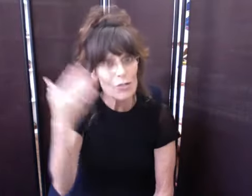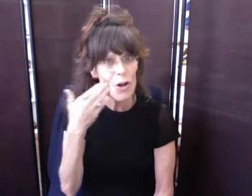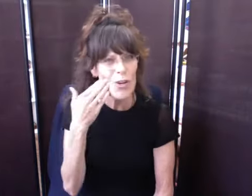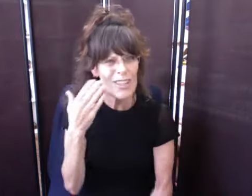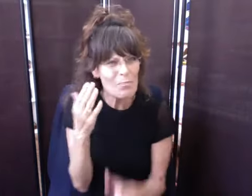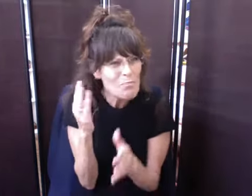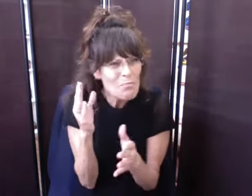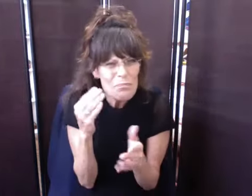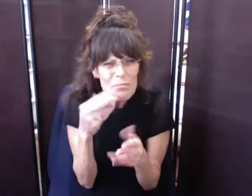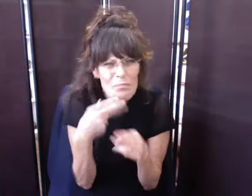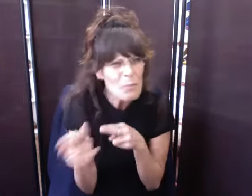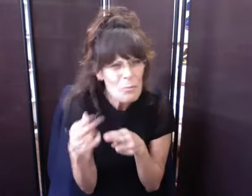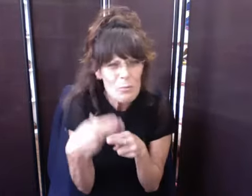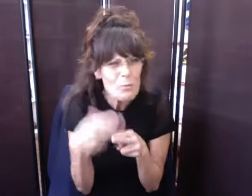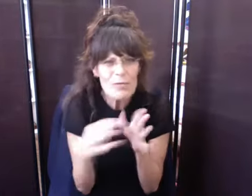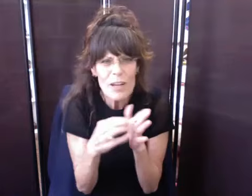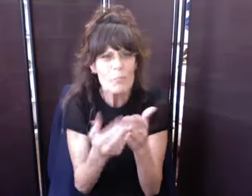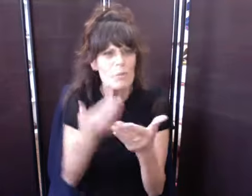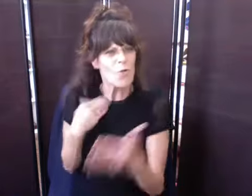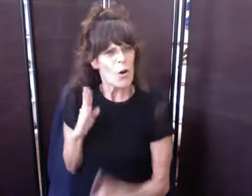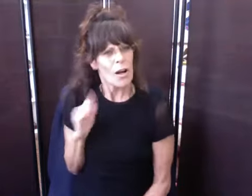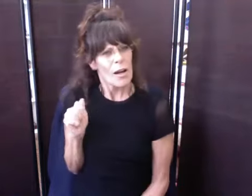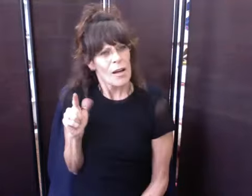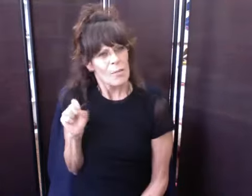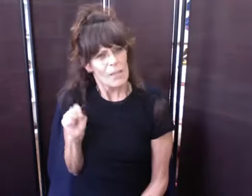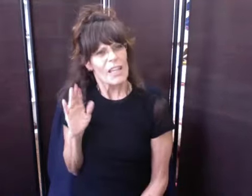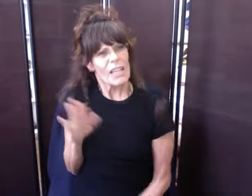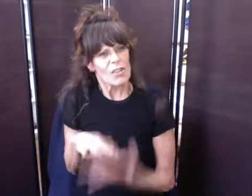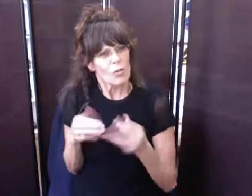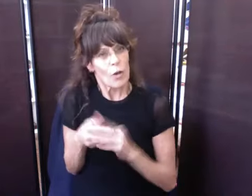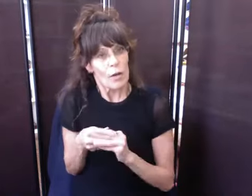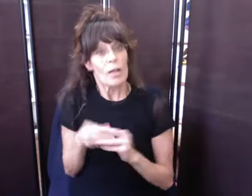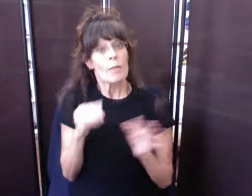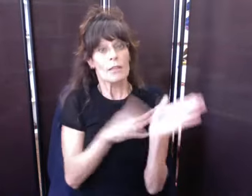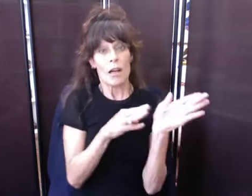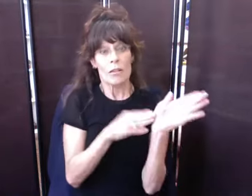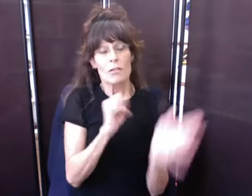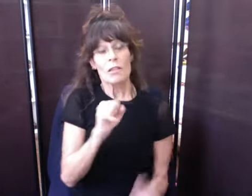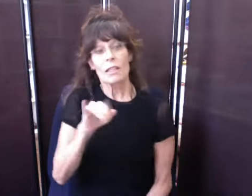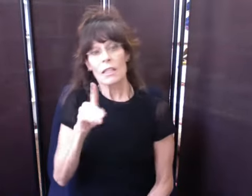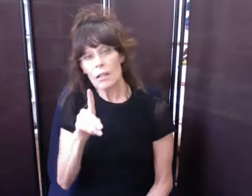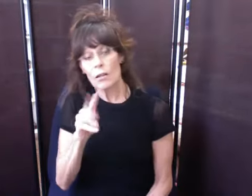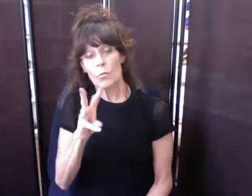before Bill's story. And in there, Dr. Silkworth describes this problem that we have.